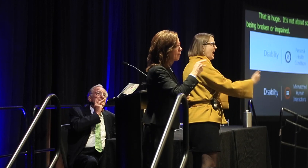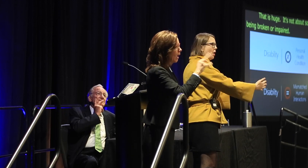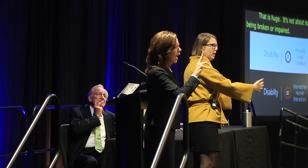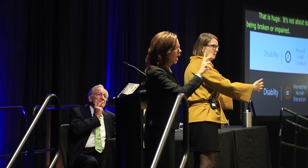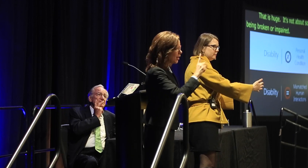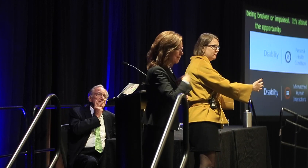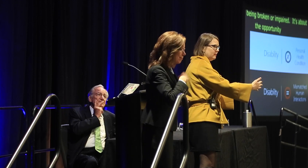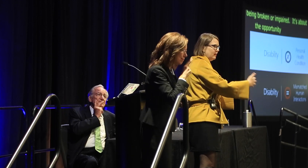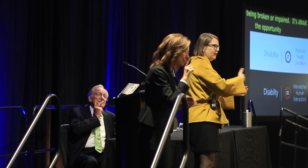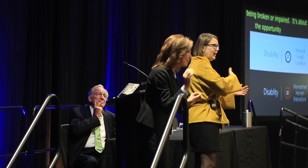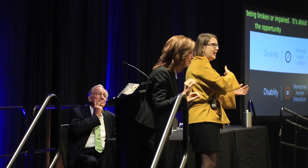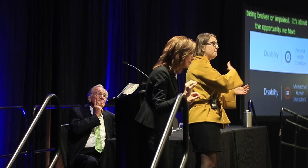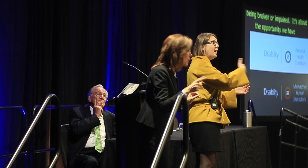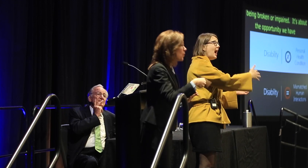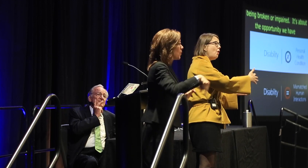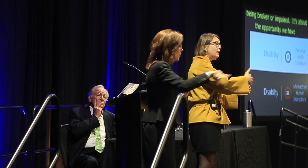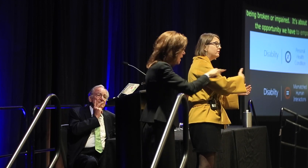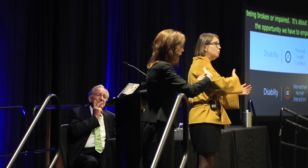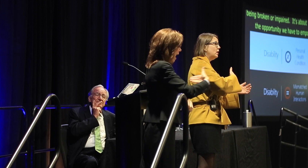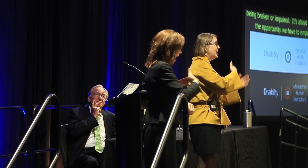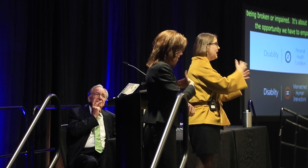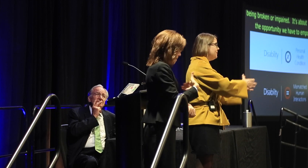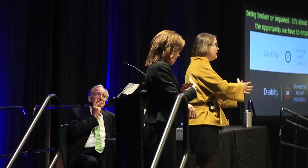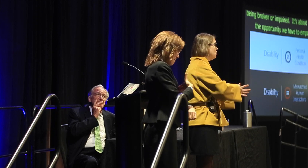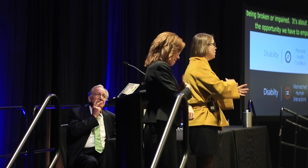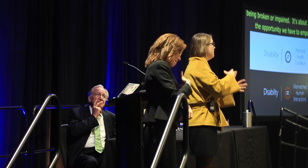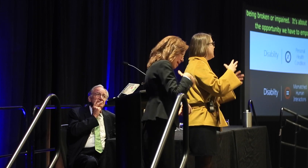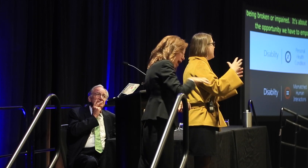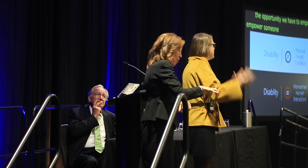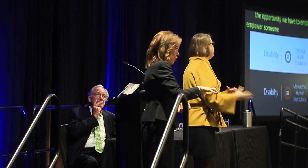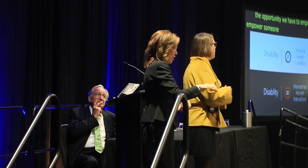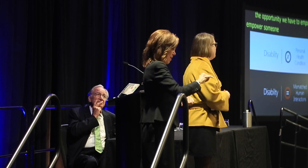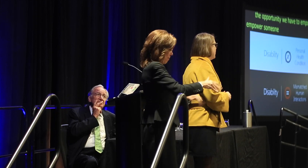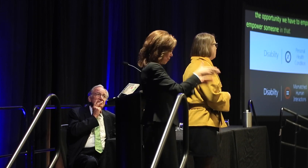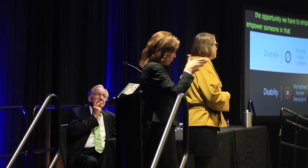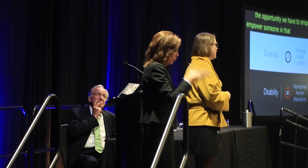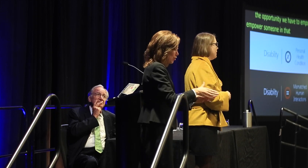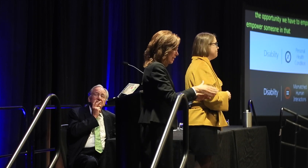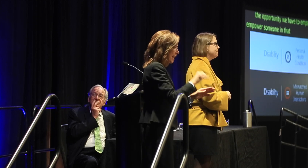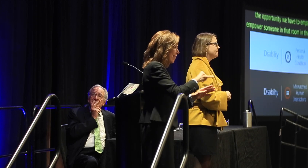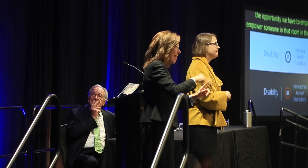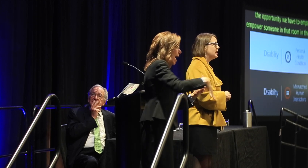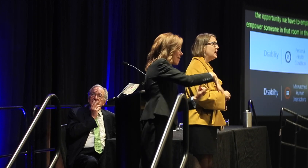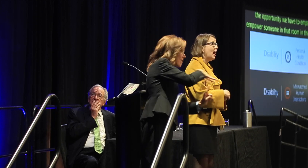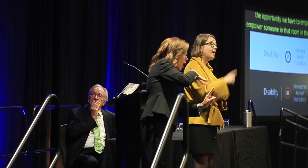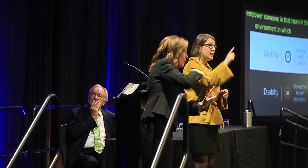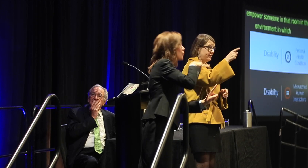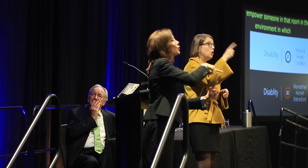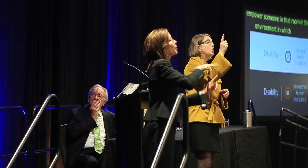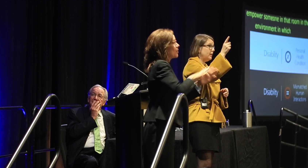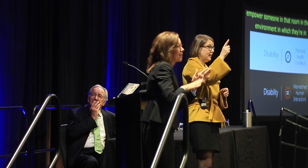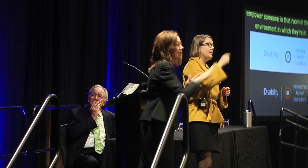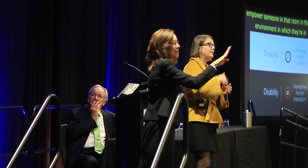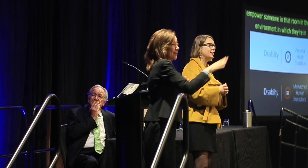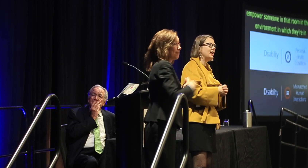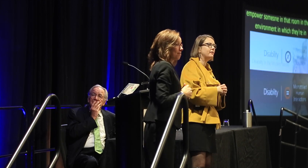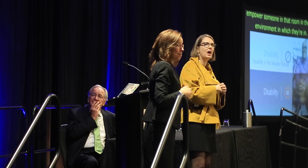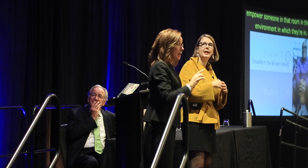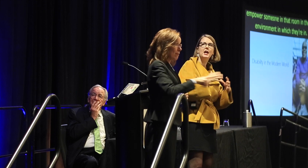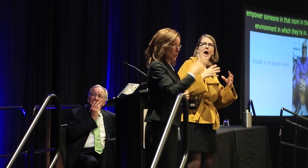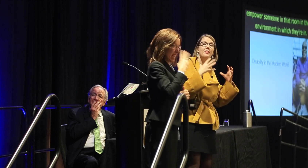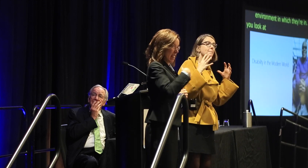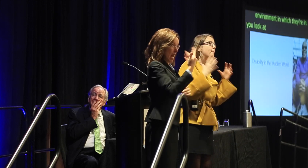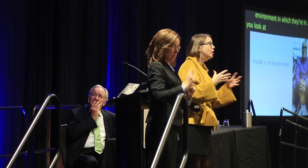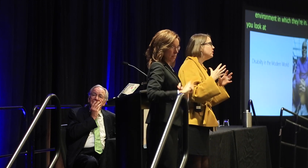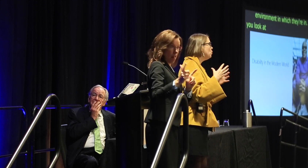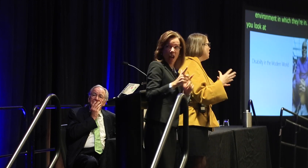to empower. And empower someone in that room, in the environment in which they're in. And then if you look at the next